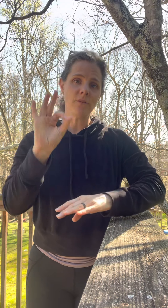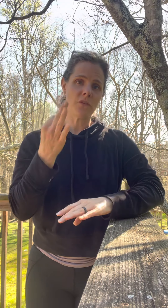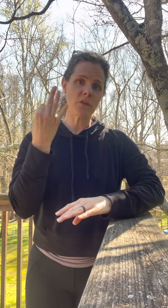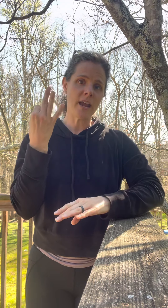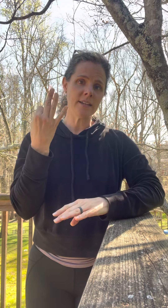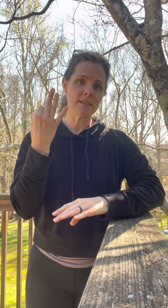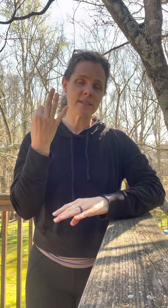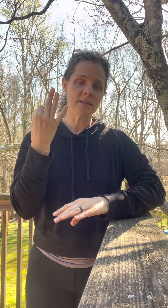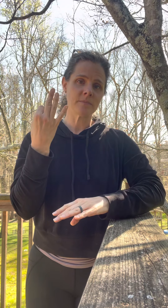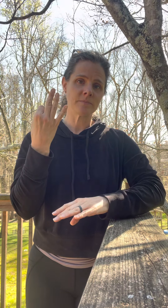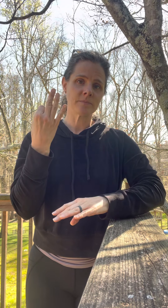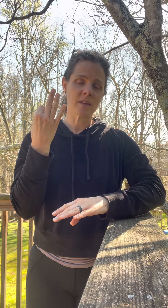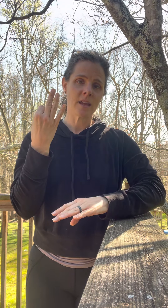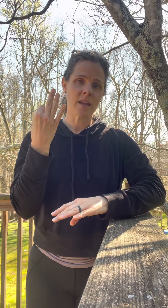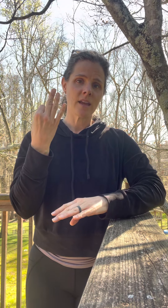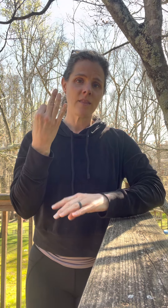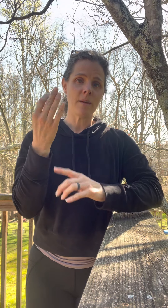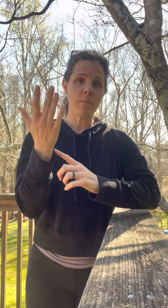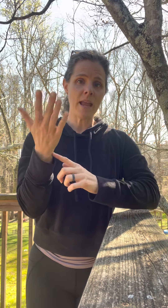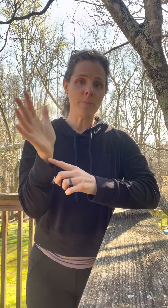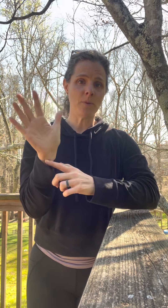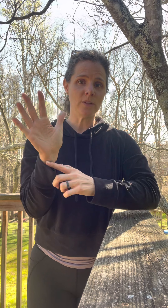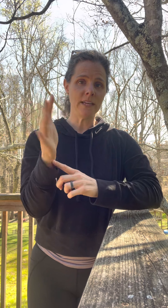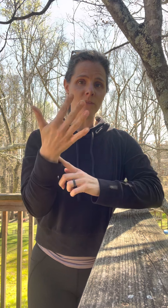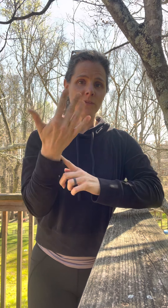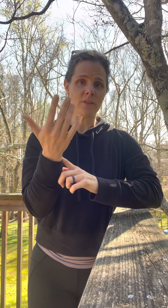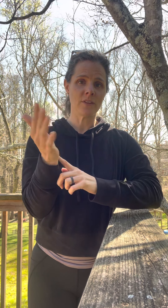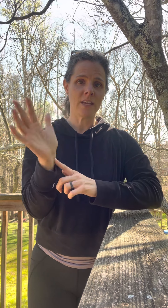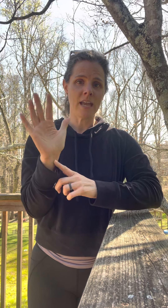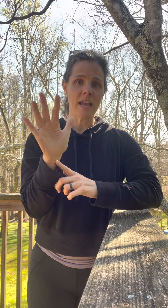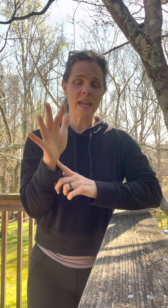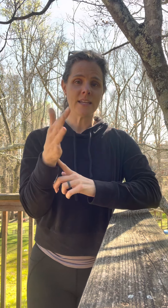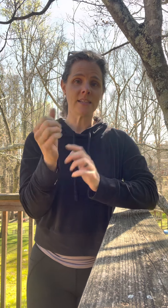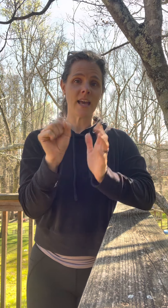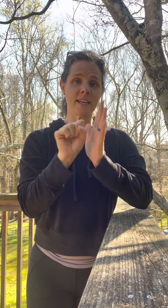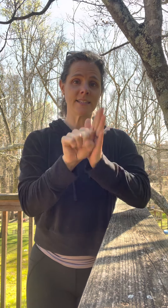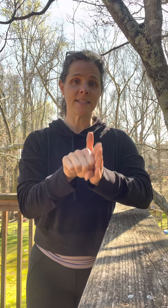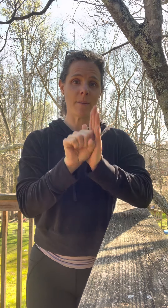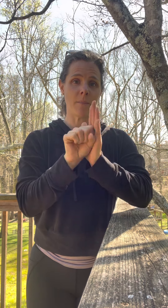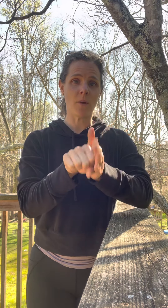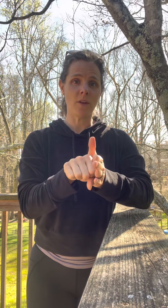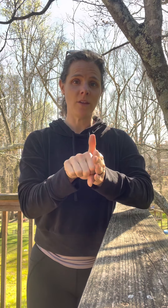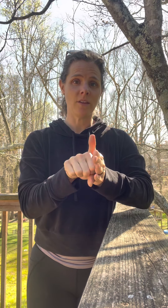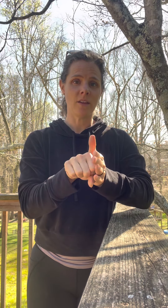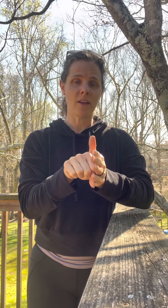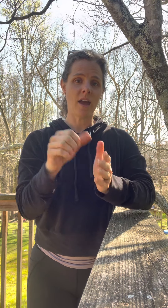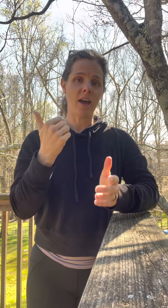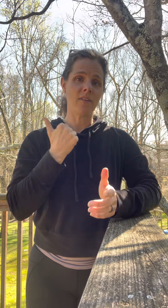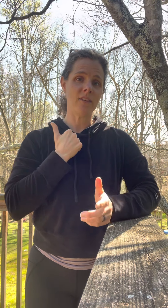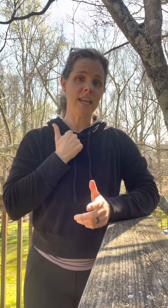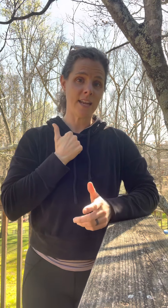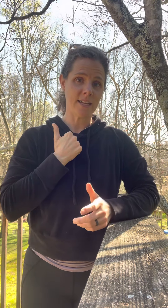France. The maple leaf is the symbol of Canada.